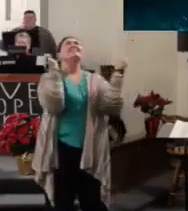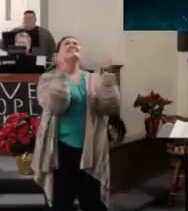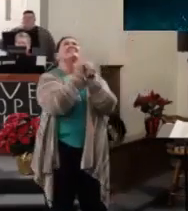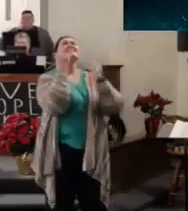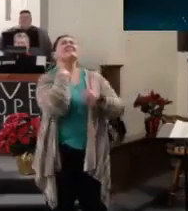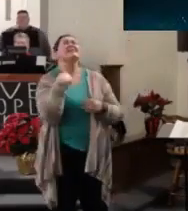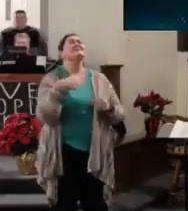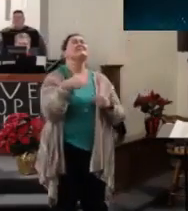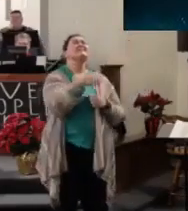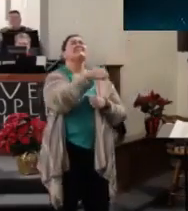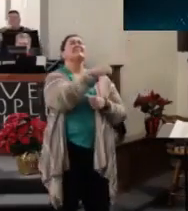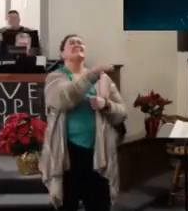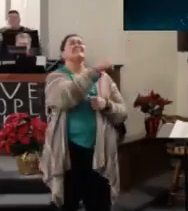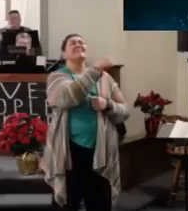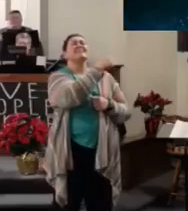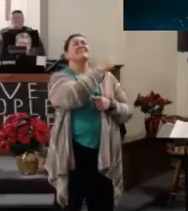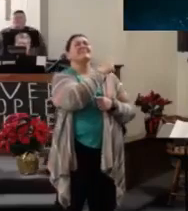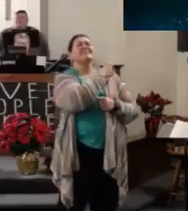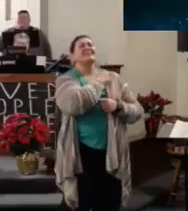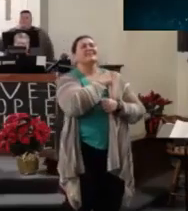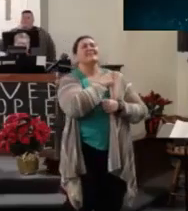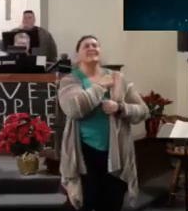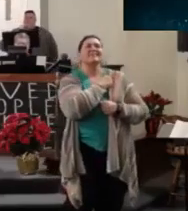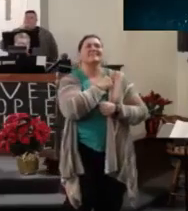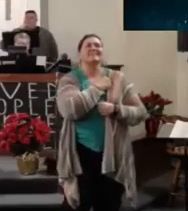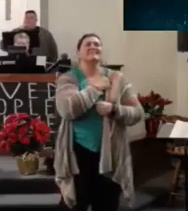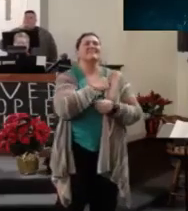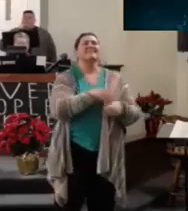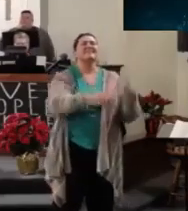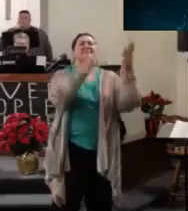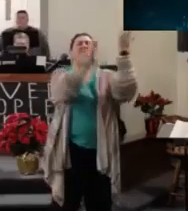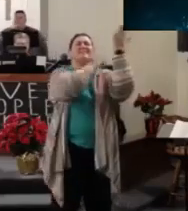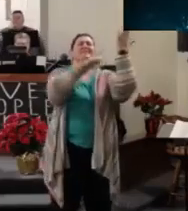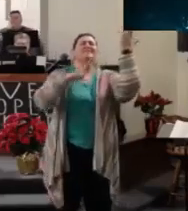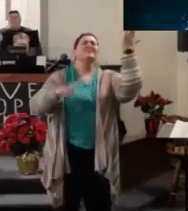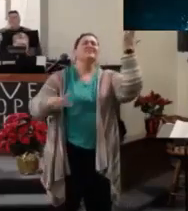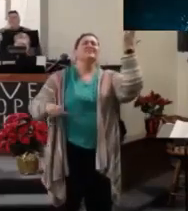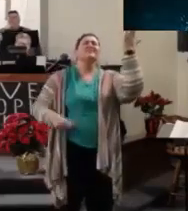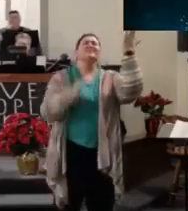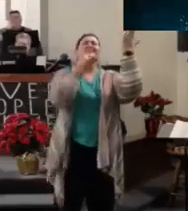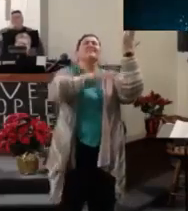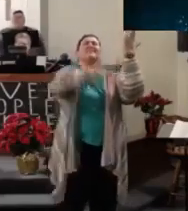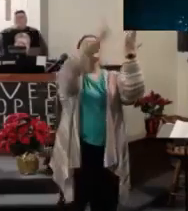Emmanuel, God with us.